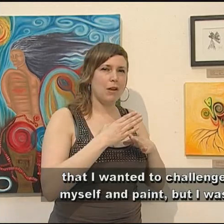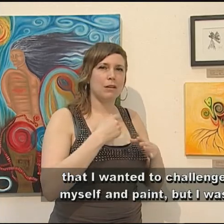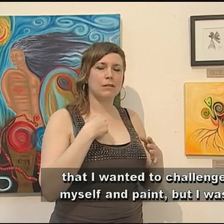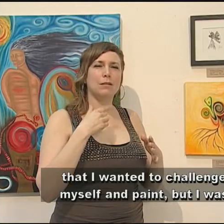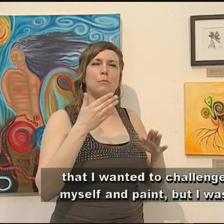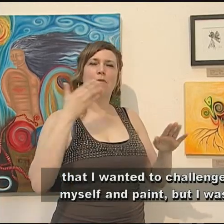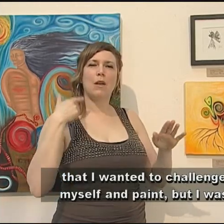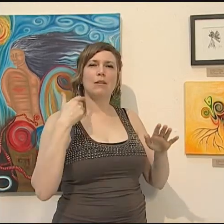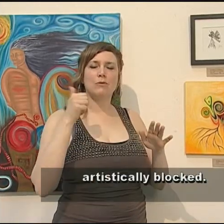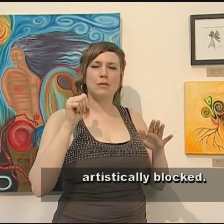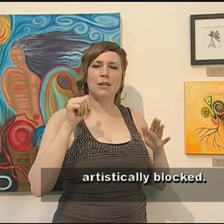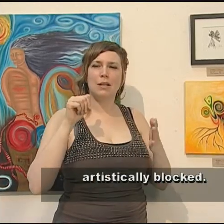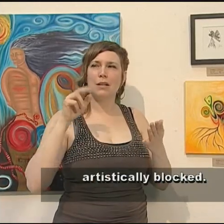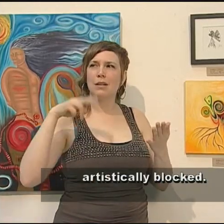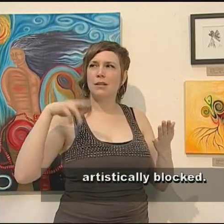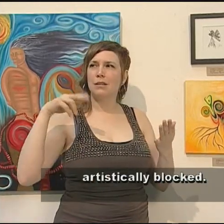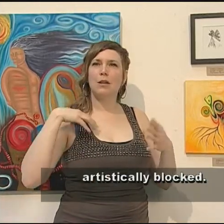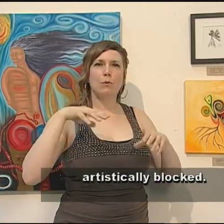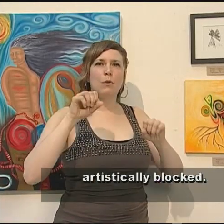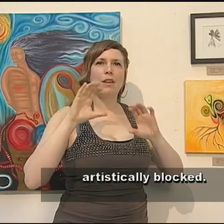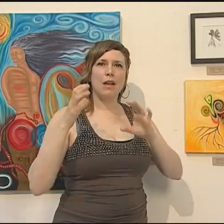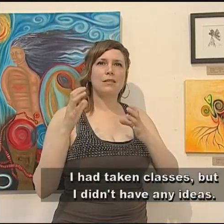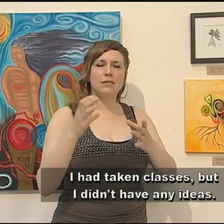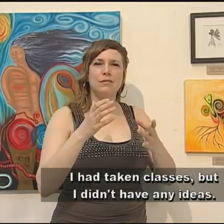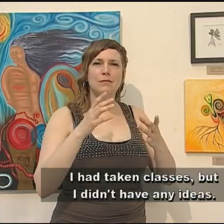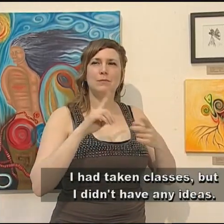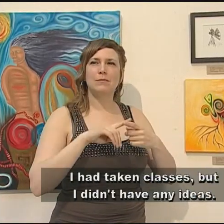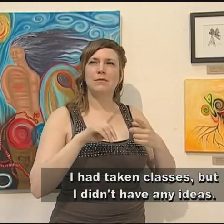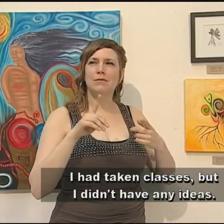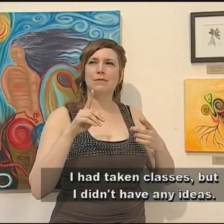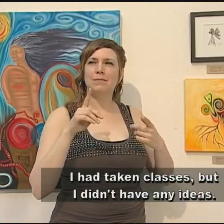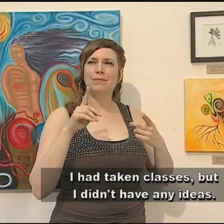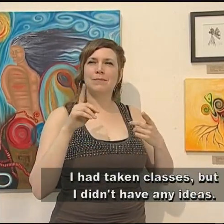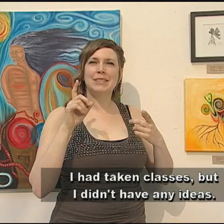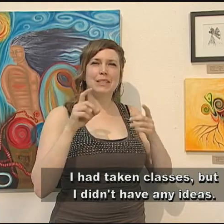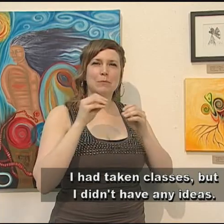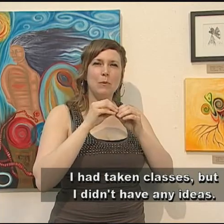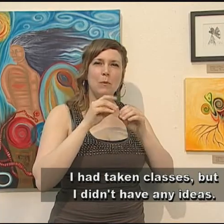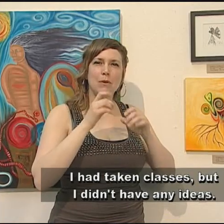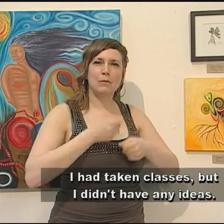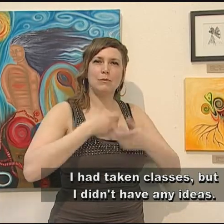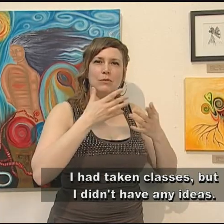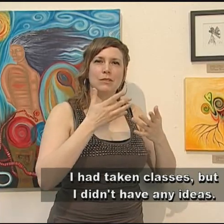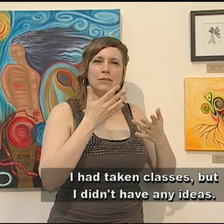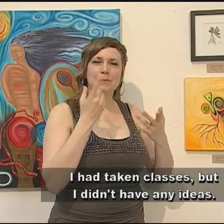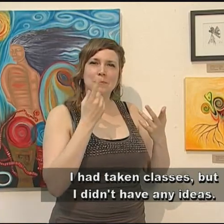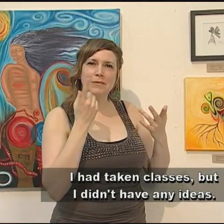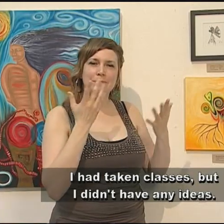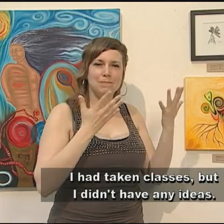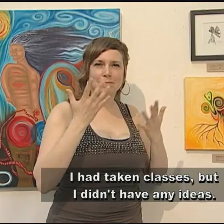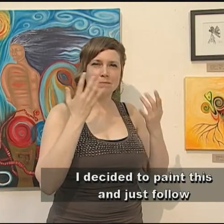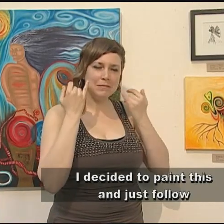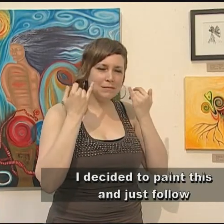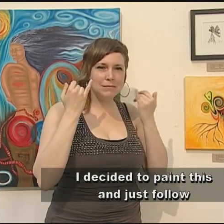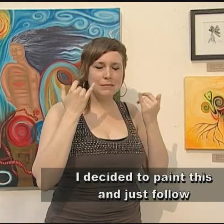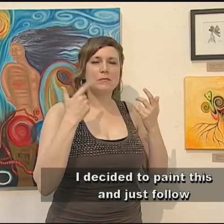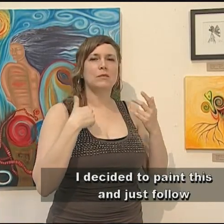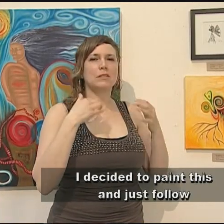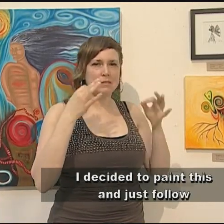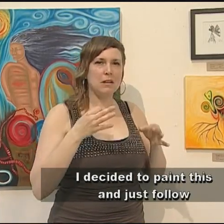paint, but I was artistically blocked. I had taken classes, but I didn't have any ideas. I decided to paint